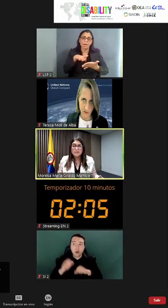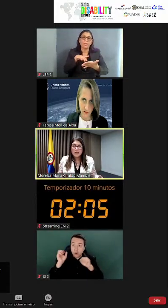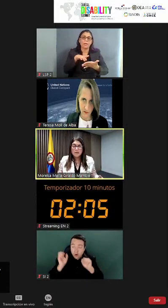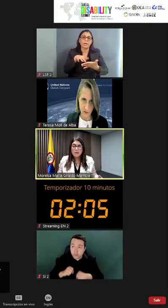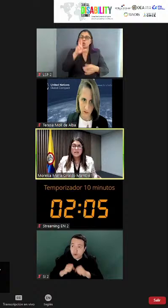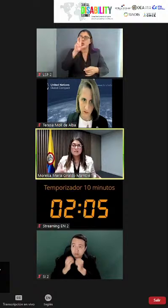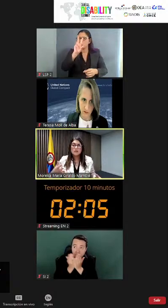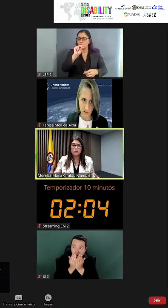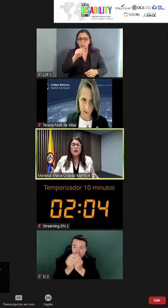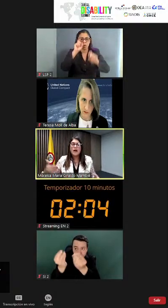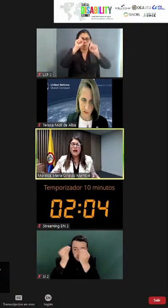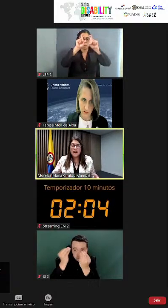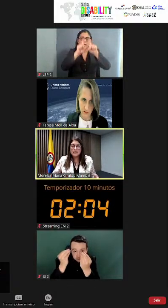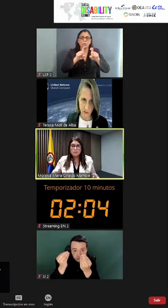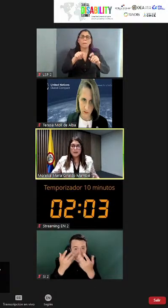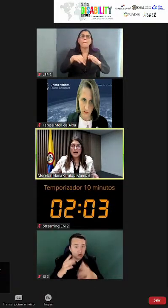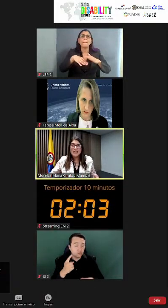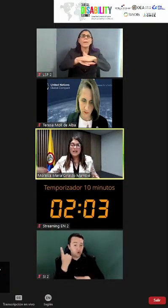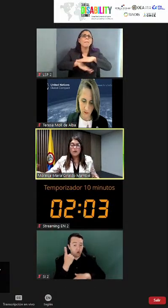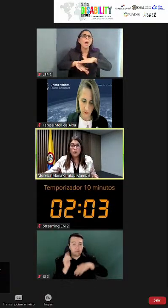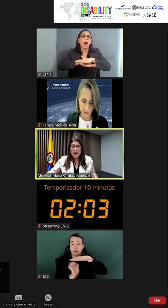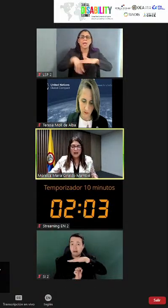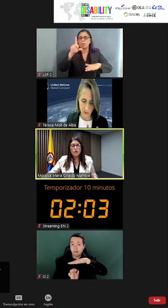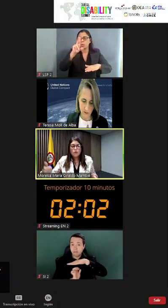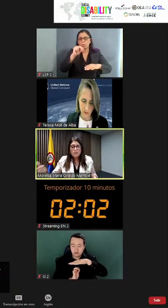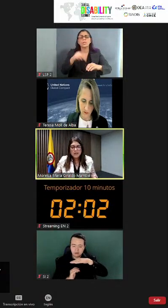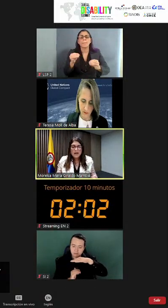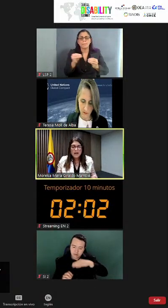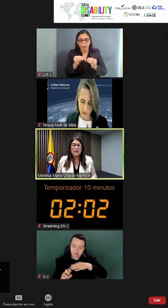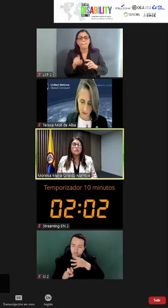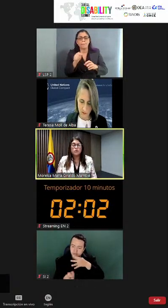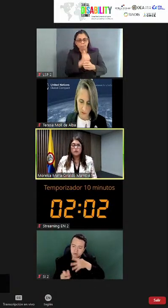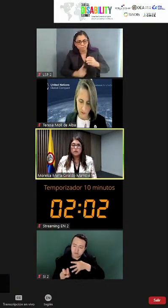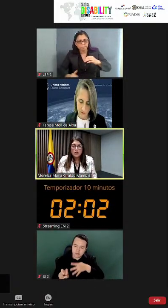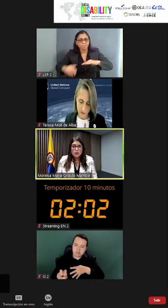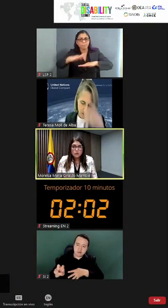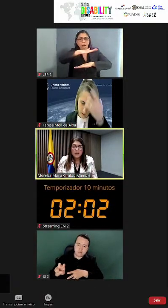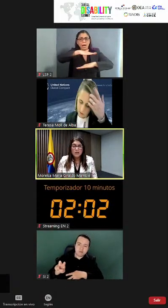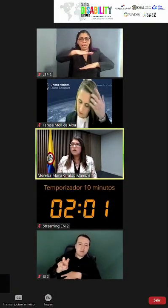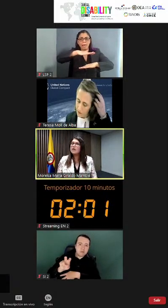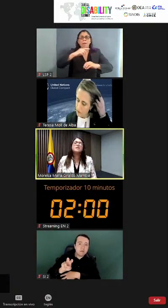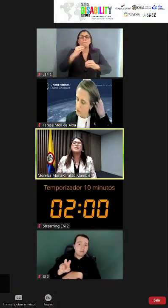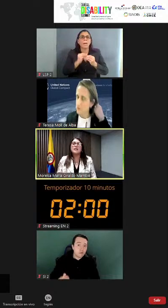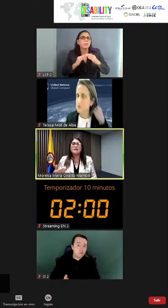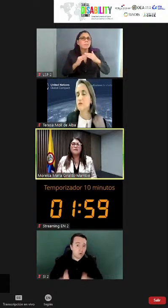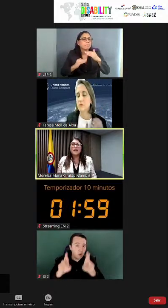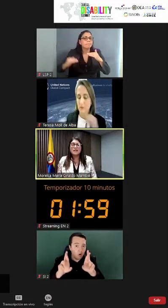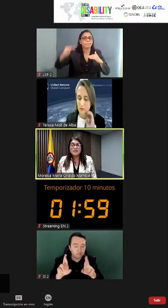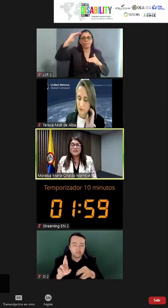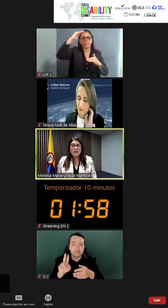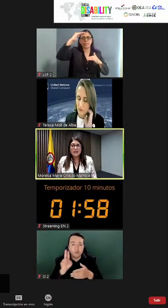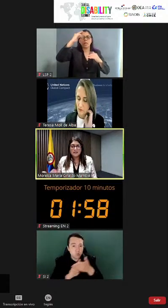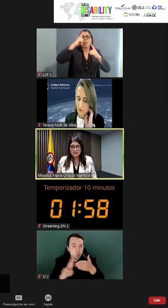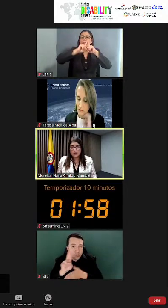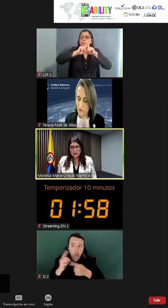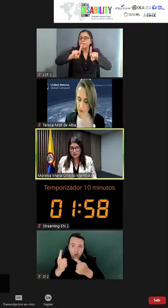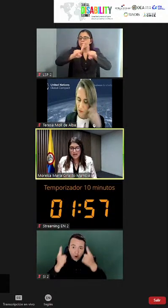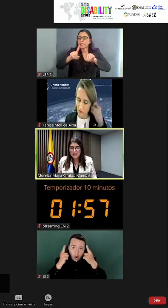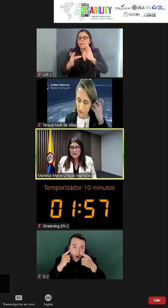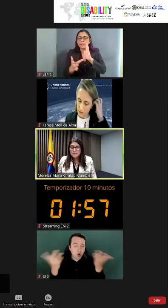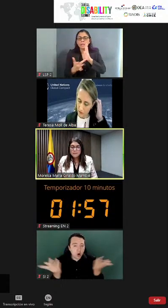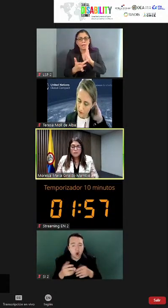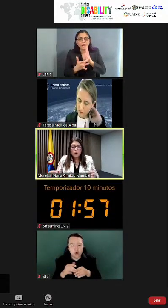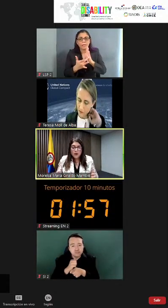and can study not only at a lamentary level but to actually be able to finish their higher